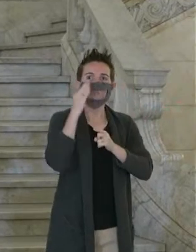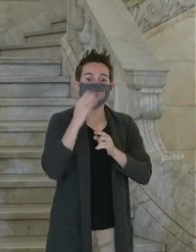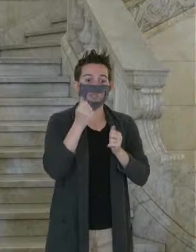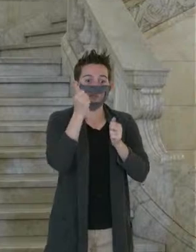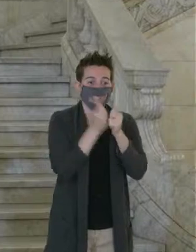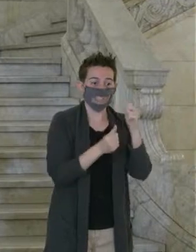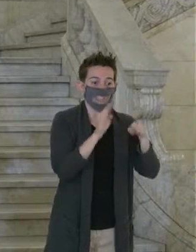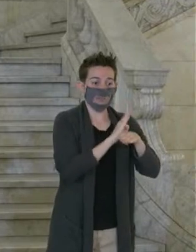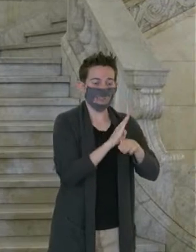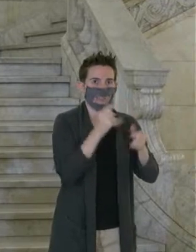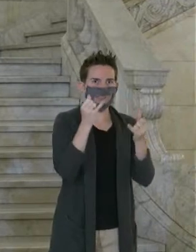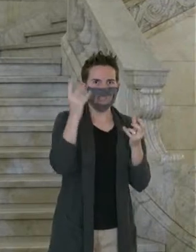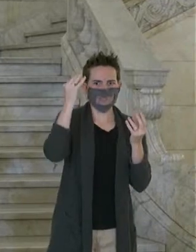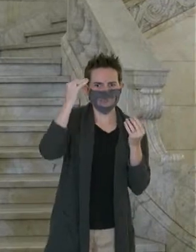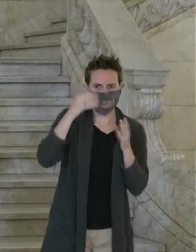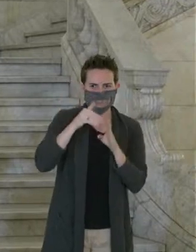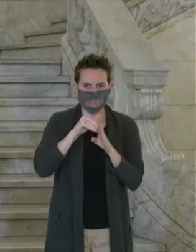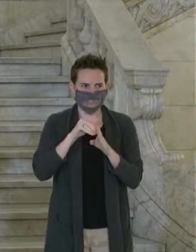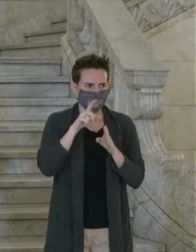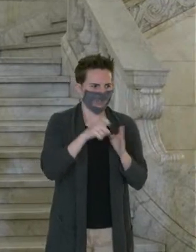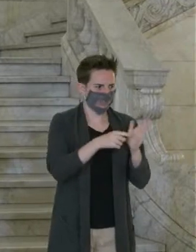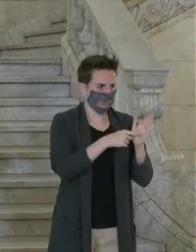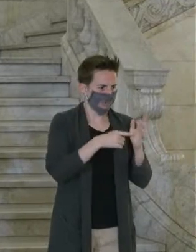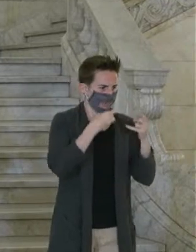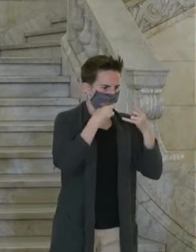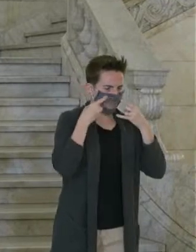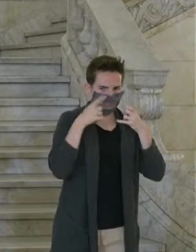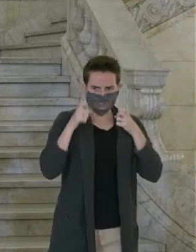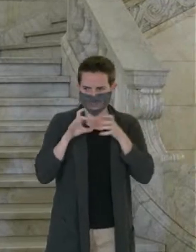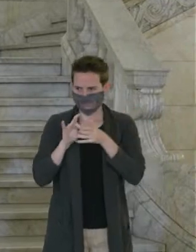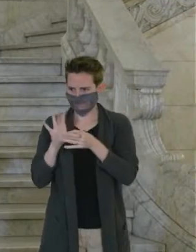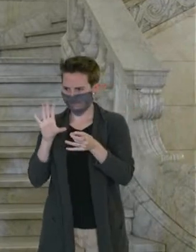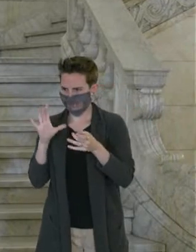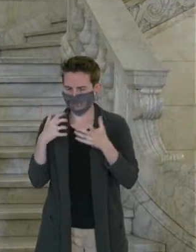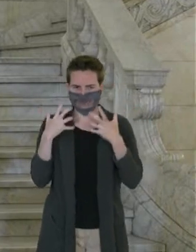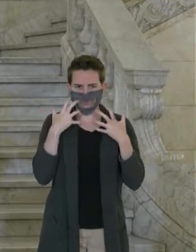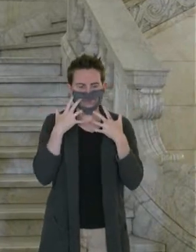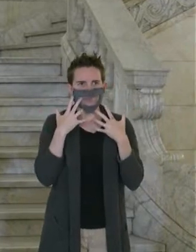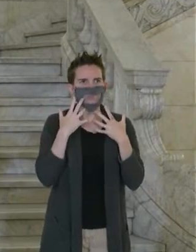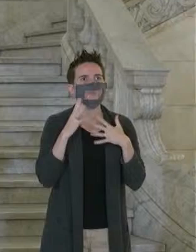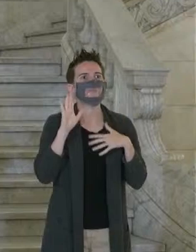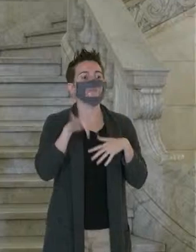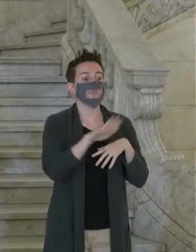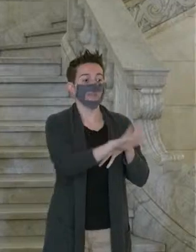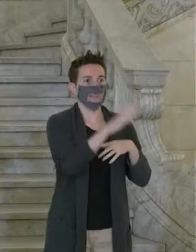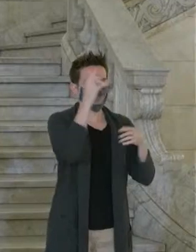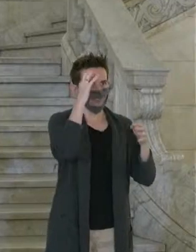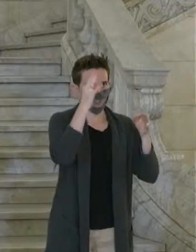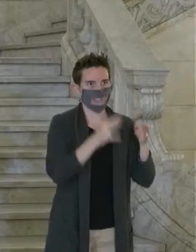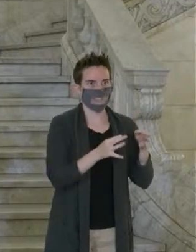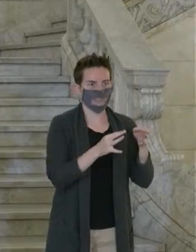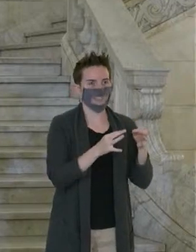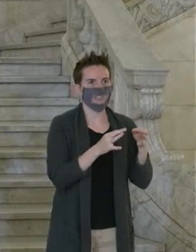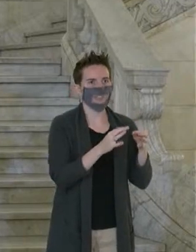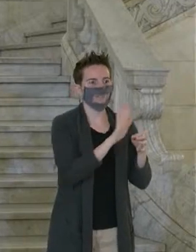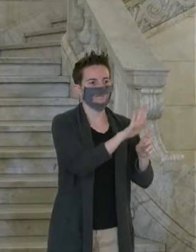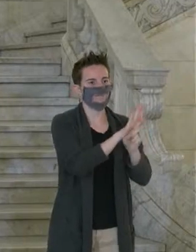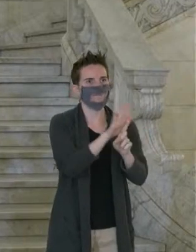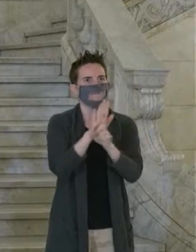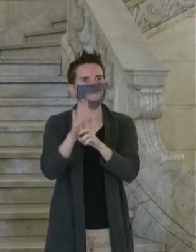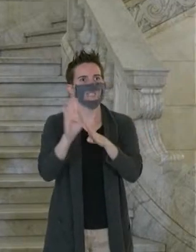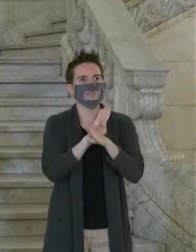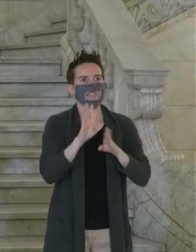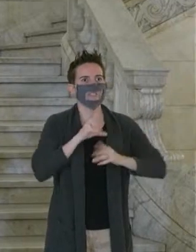now considering whether or not to require masks of all of their patrons. Ultimately, that decision will be up to each business